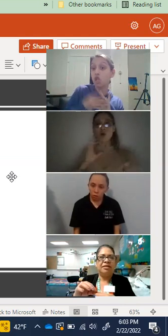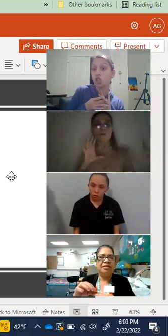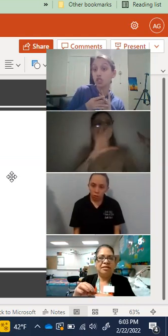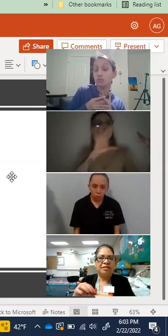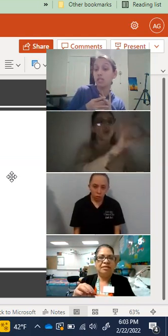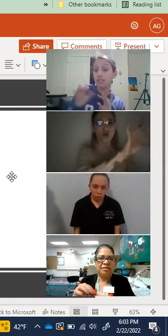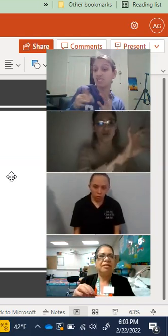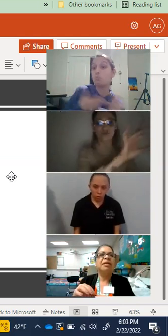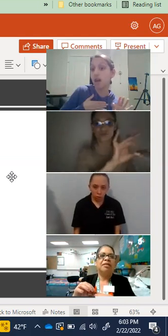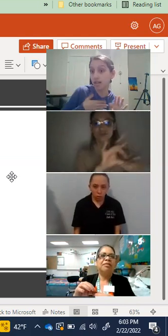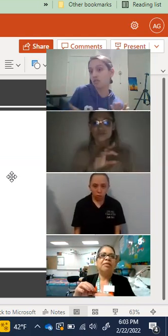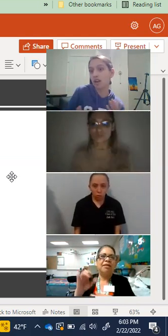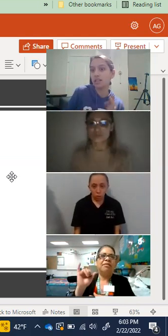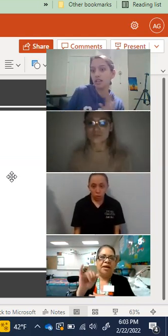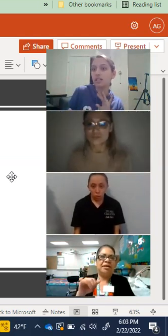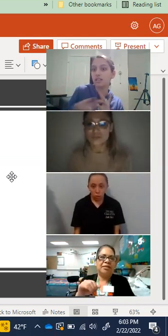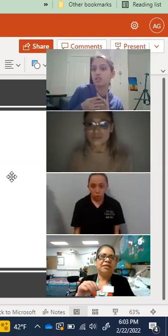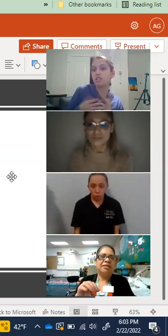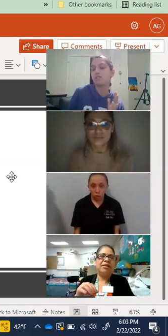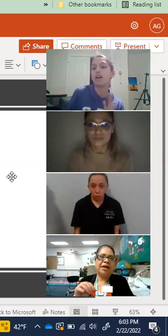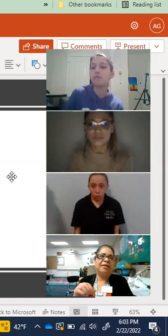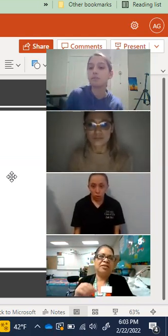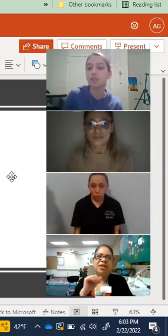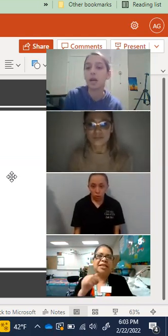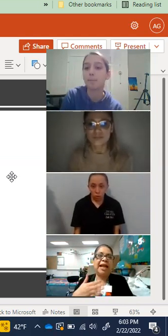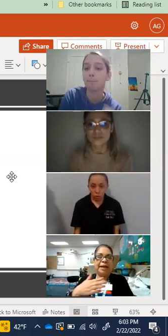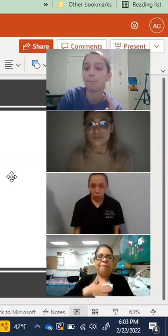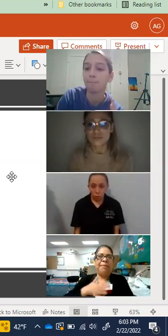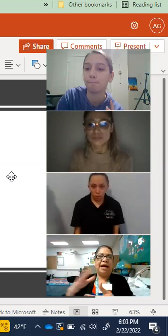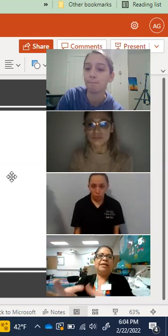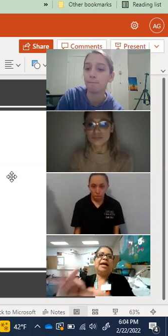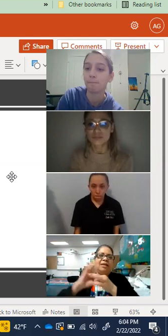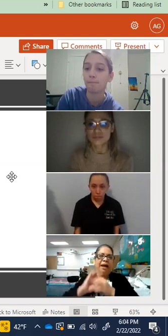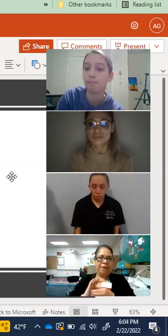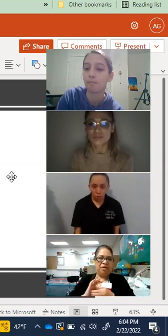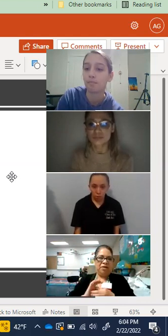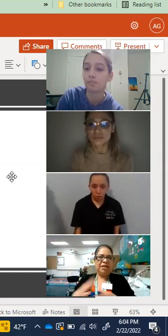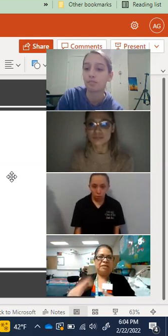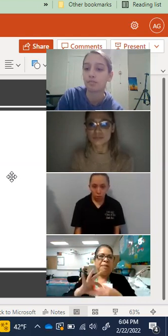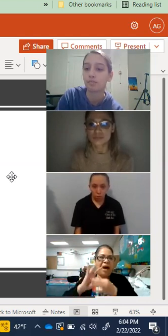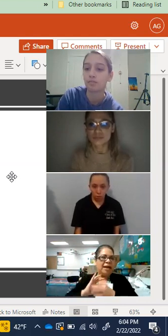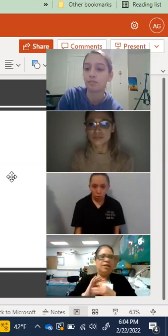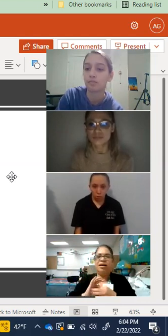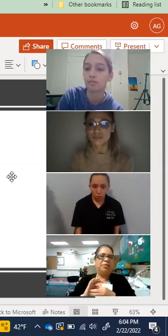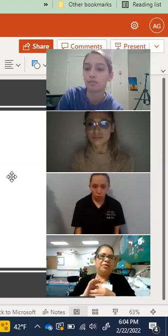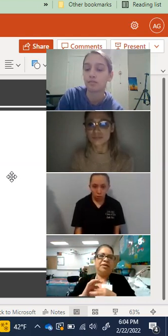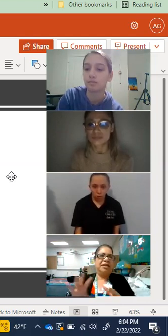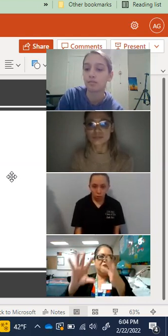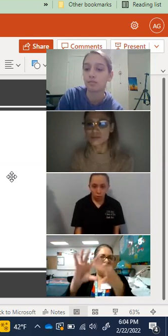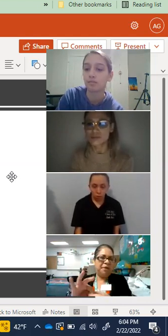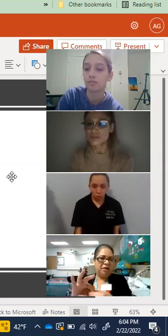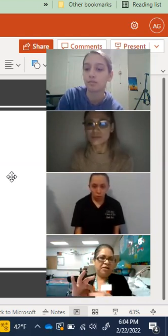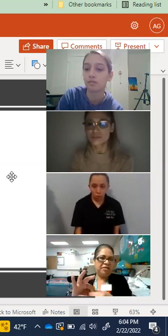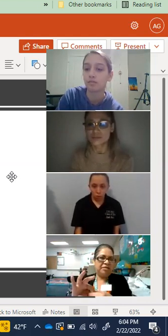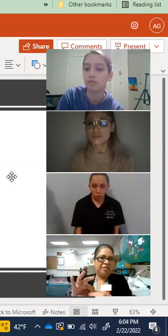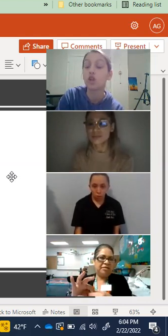that belongs to me. That's mine. Right, right. That- you could say Okay, that. so it's not like my, like that belong, that's mine. No, it's